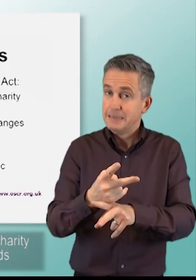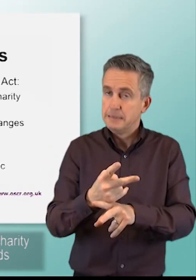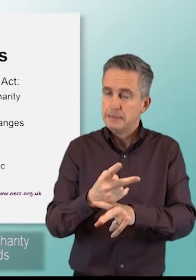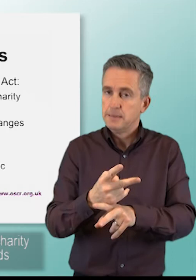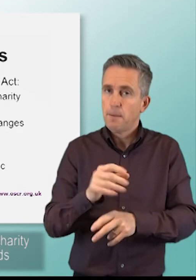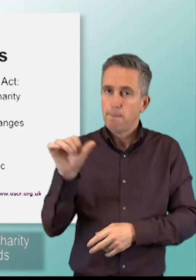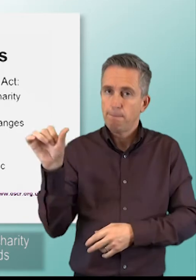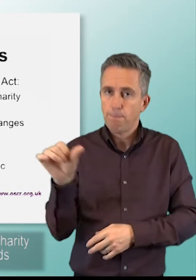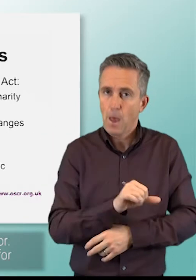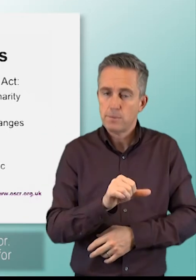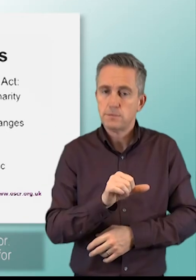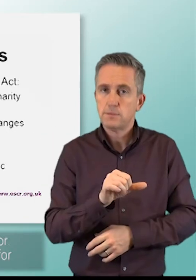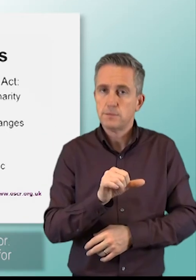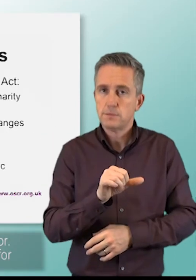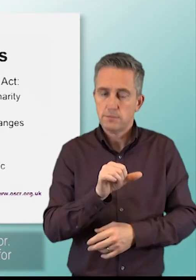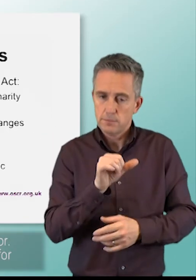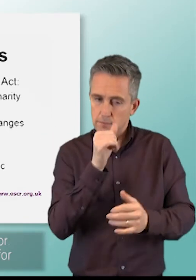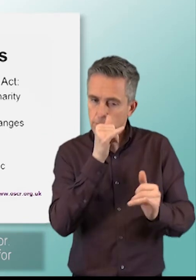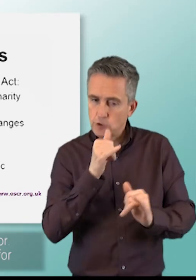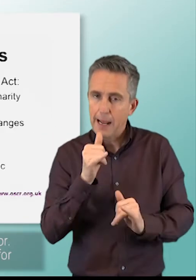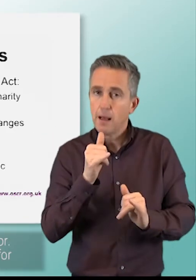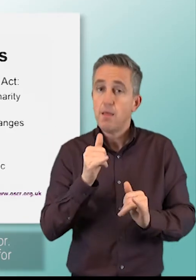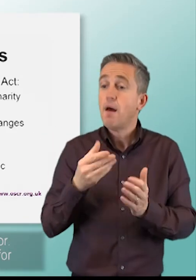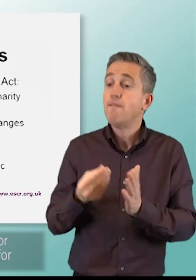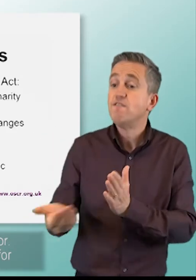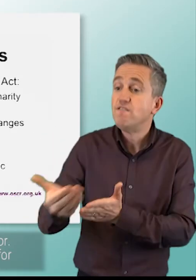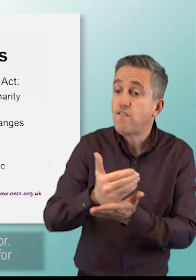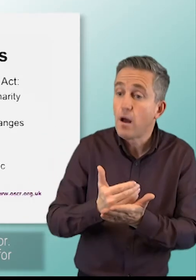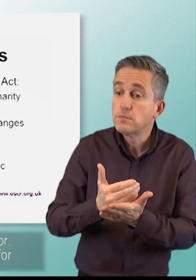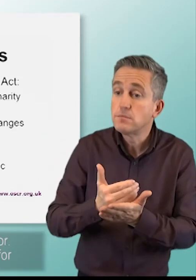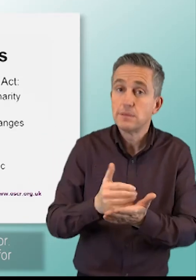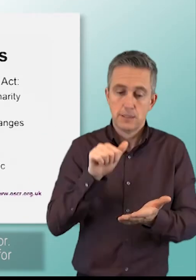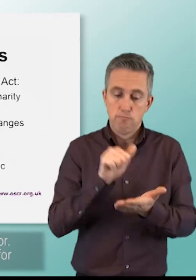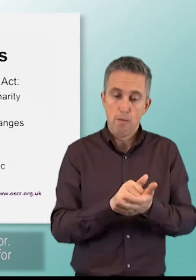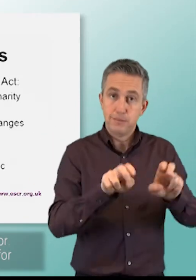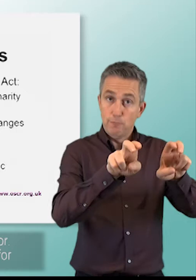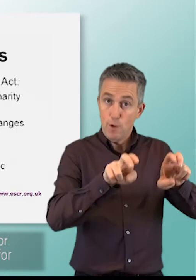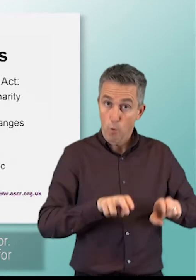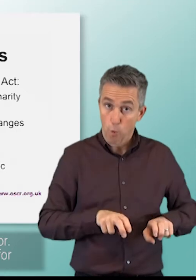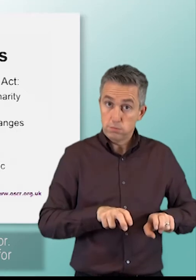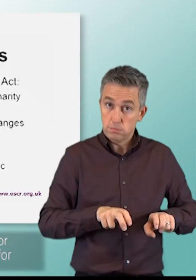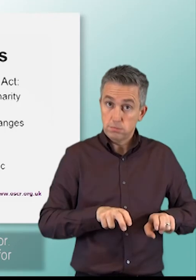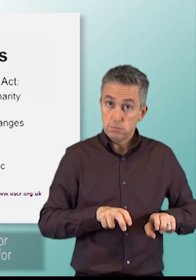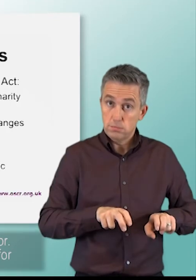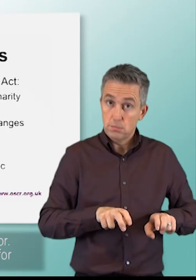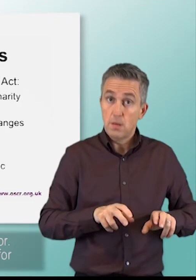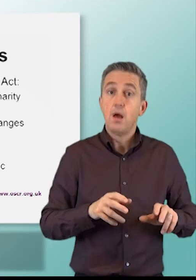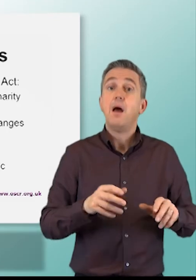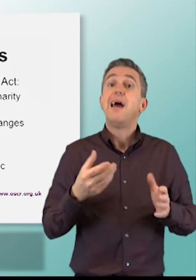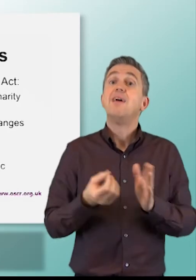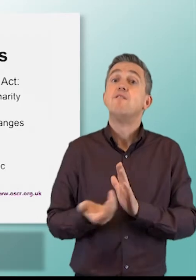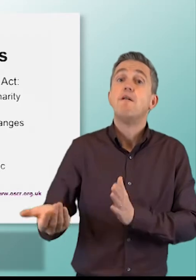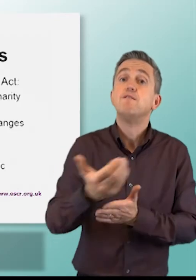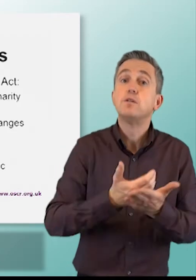all steps to ensure that funds that are raised for them are properly accounted for. I would also say that if those funds are